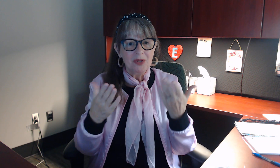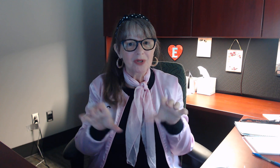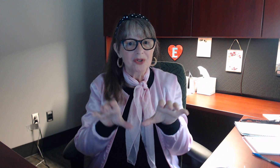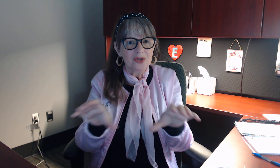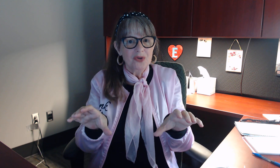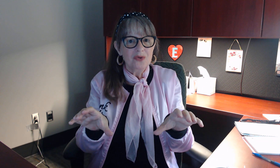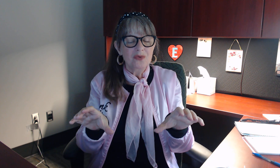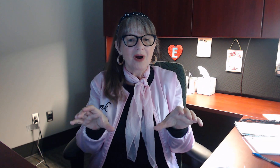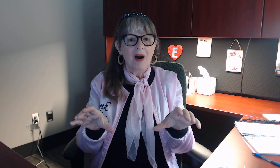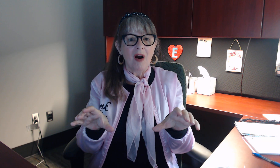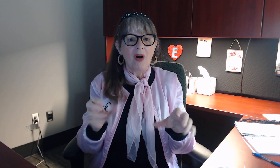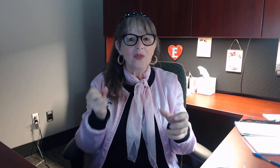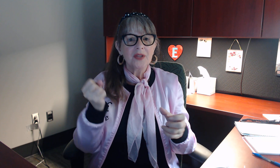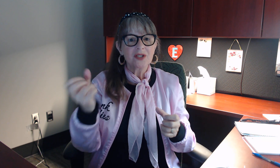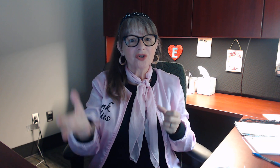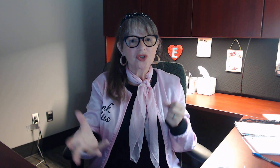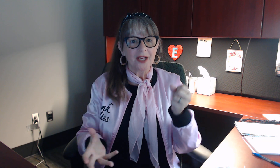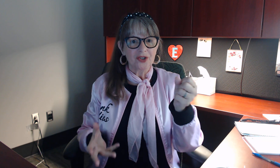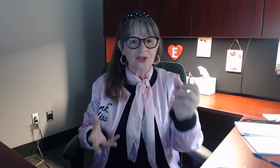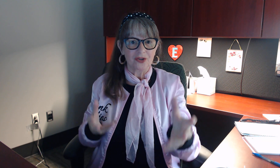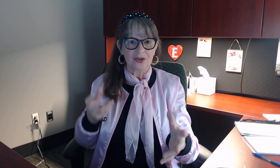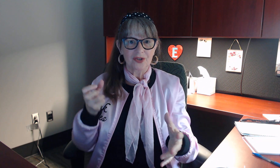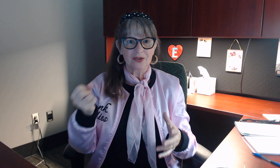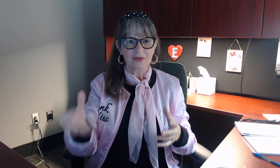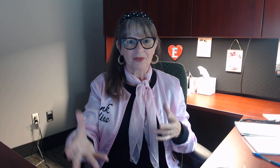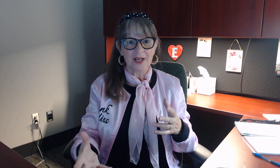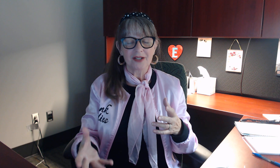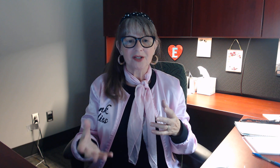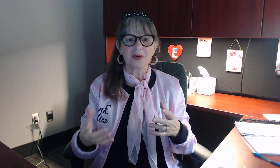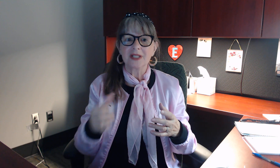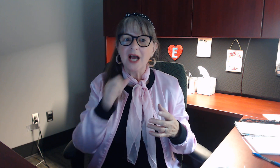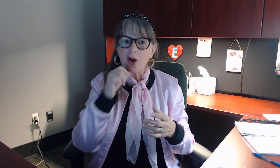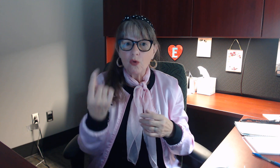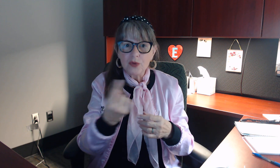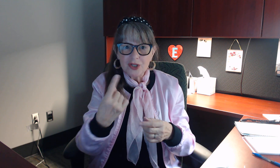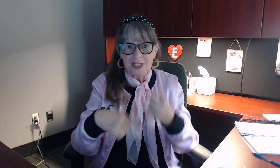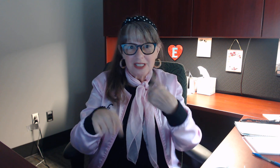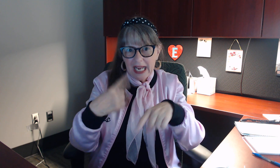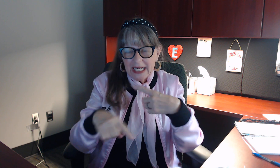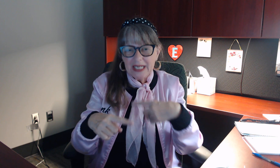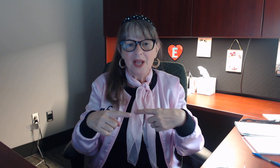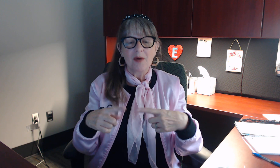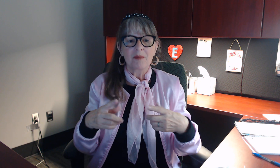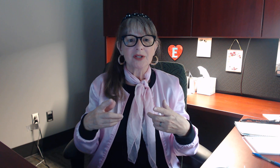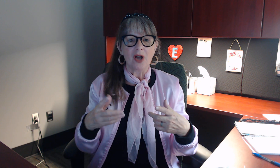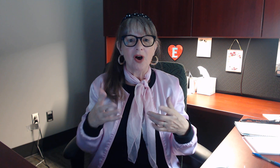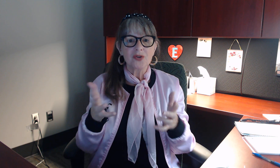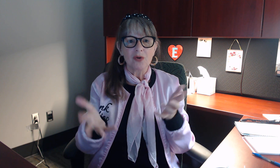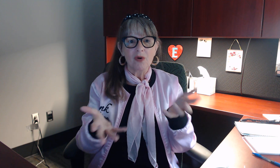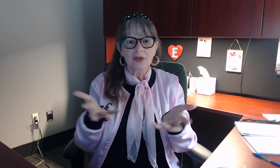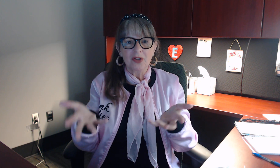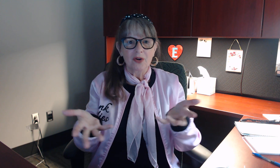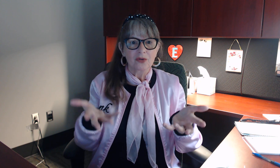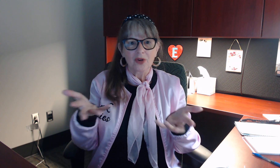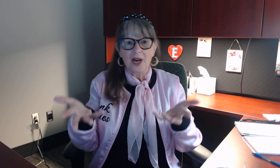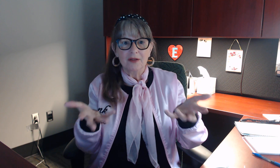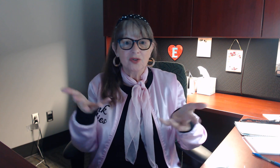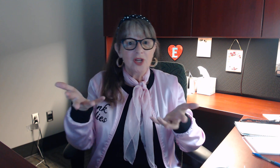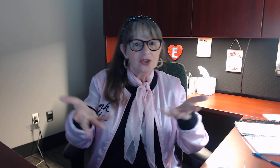could do all these gestures, right? So it's not only just signing, but it's also, you know, you're kind of